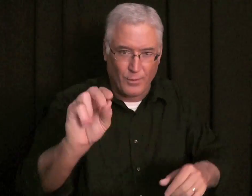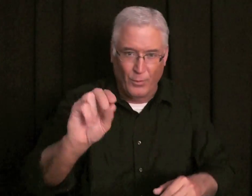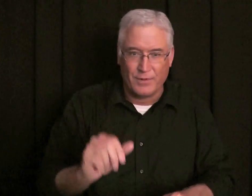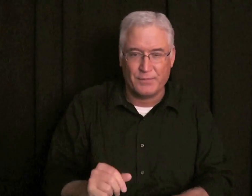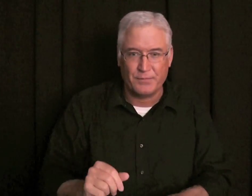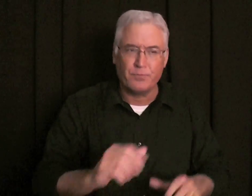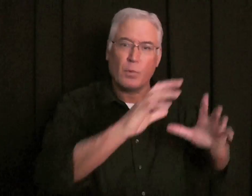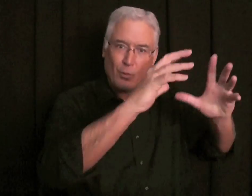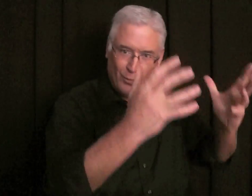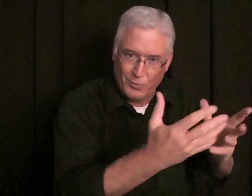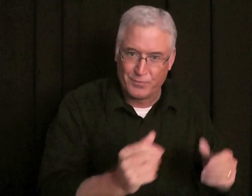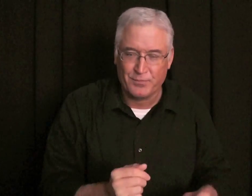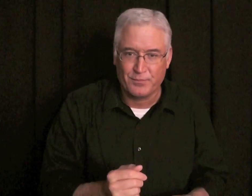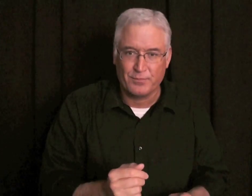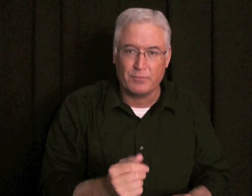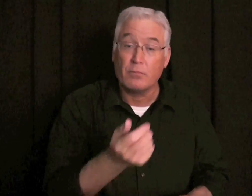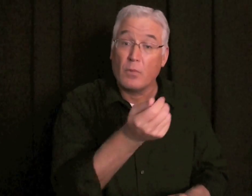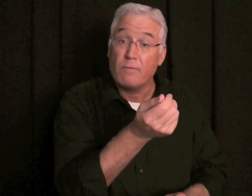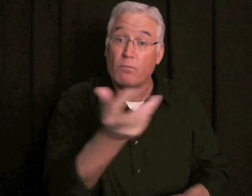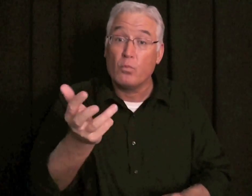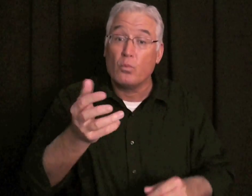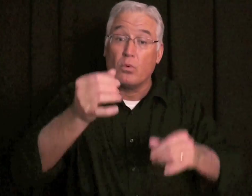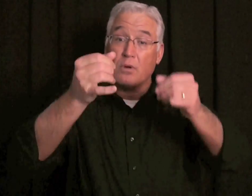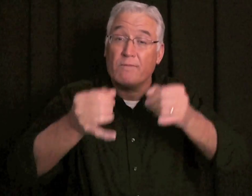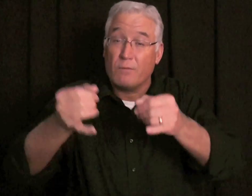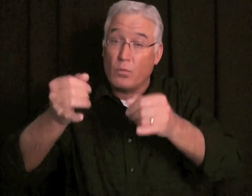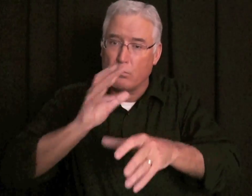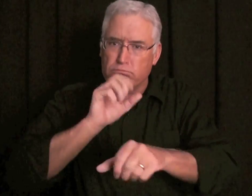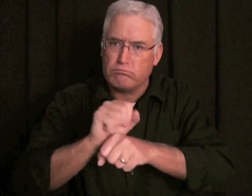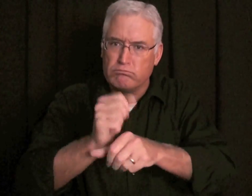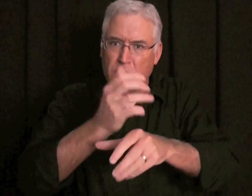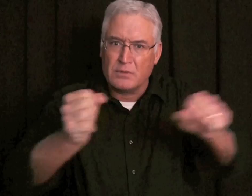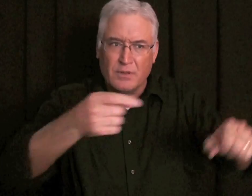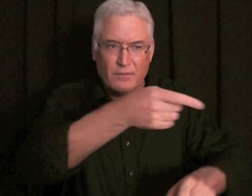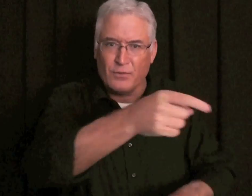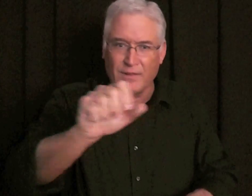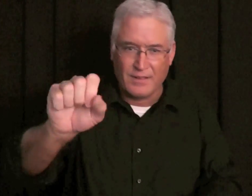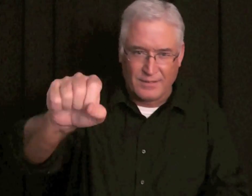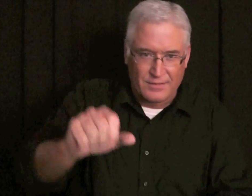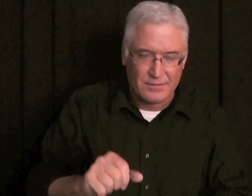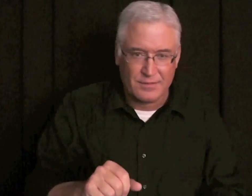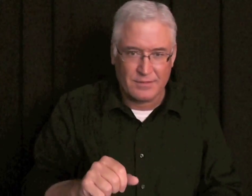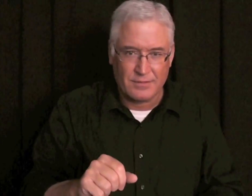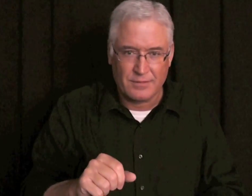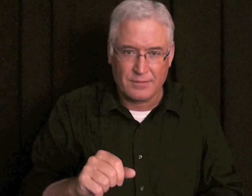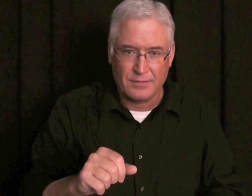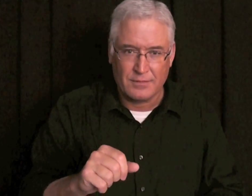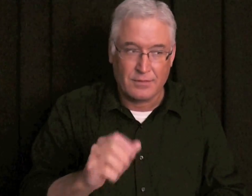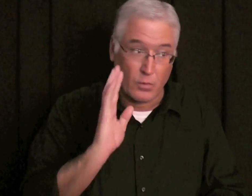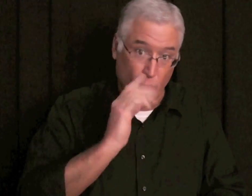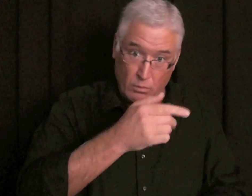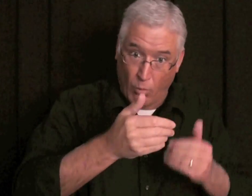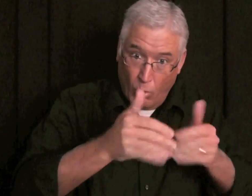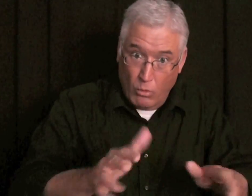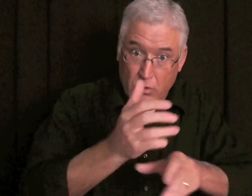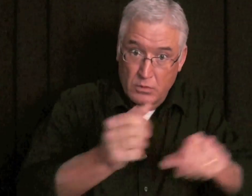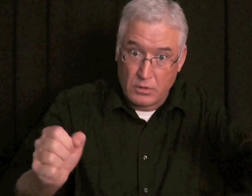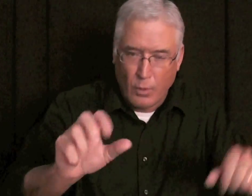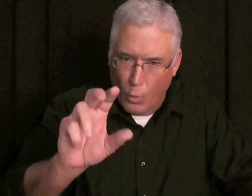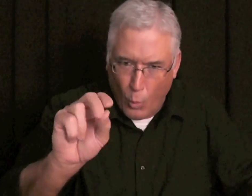group, not the individual of Israel. A few, of course, were saved, yes. And did they lose their salvation?